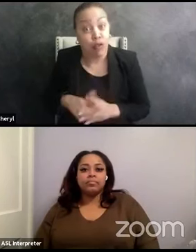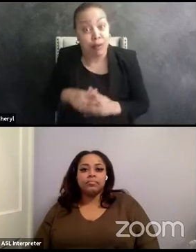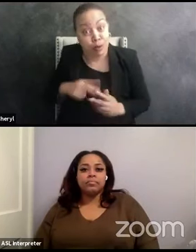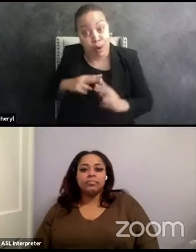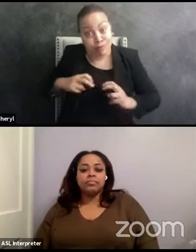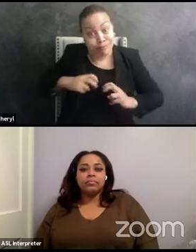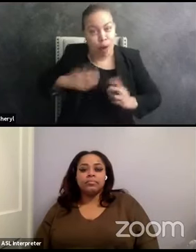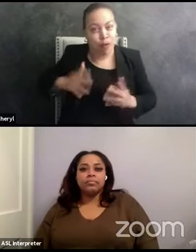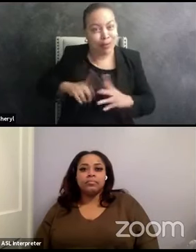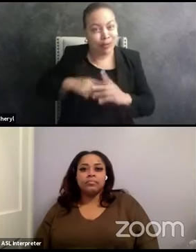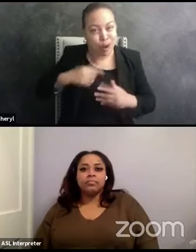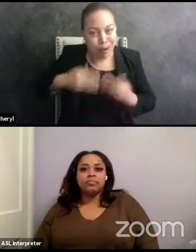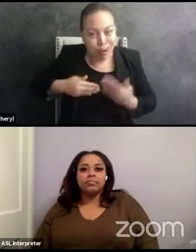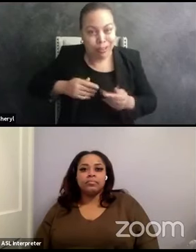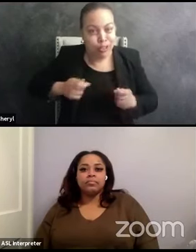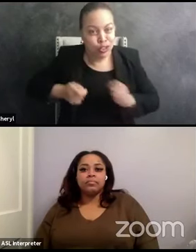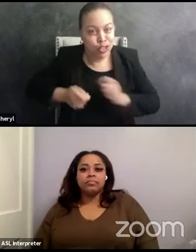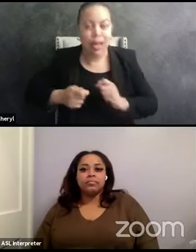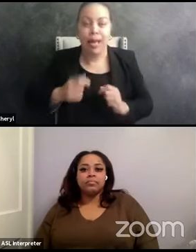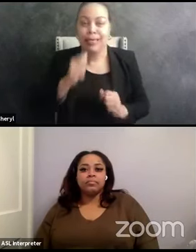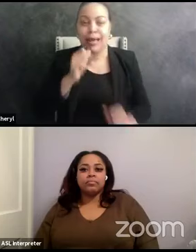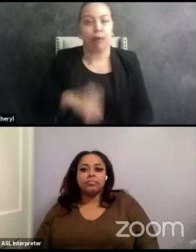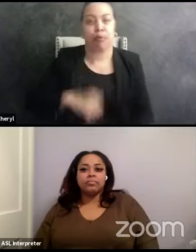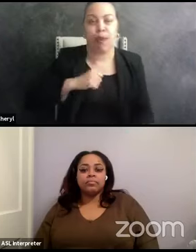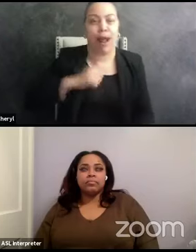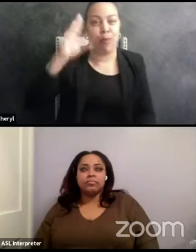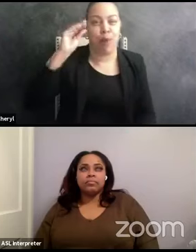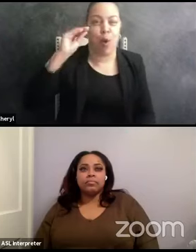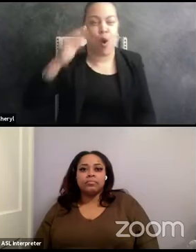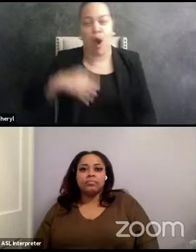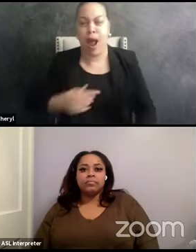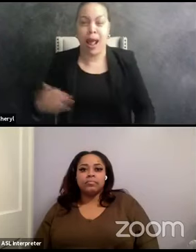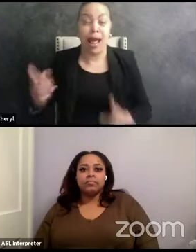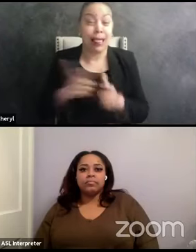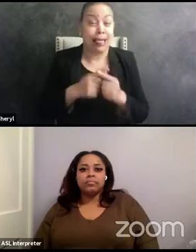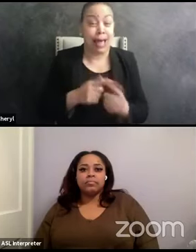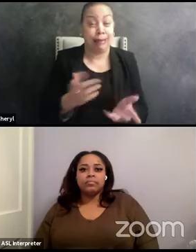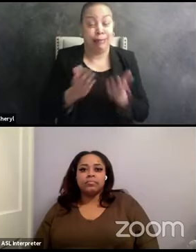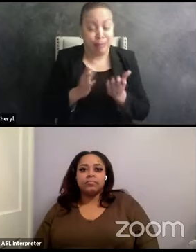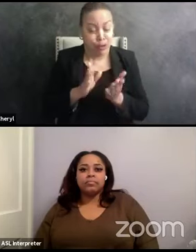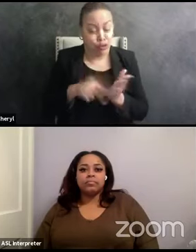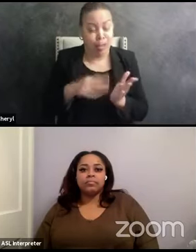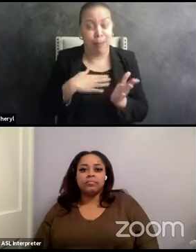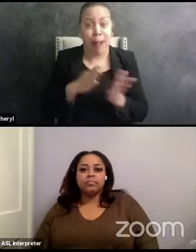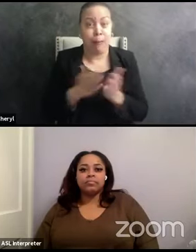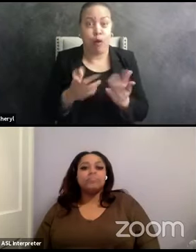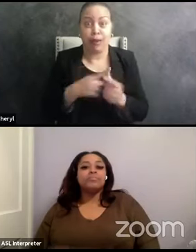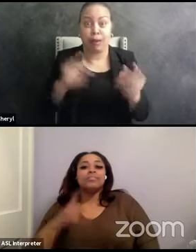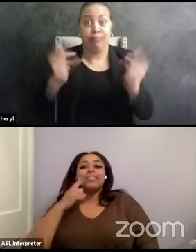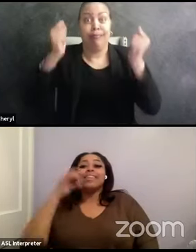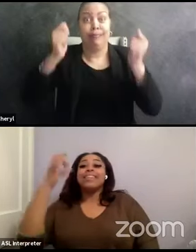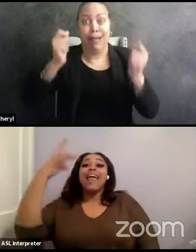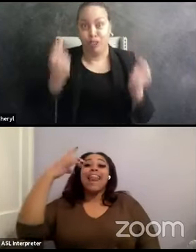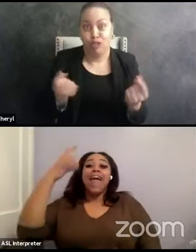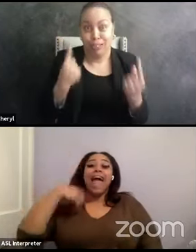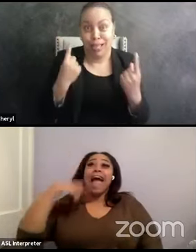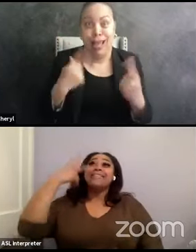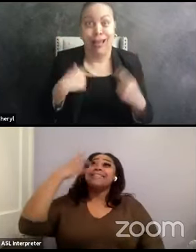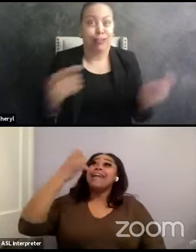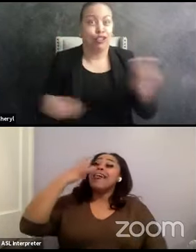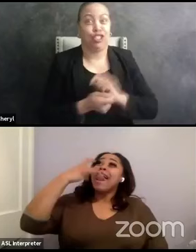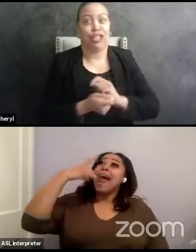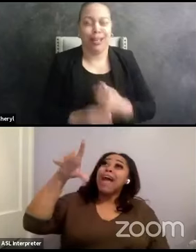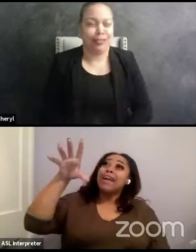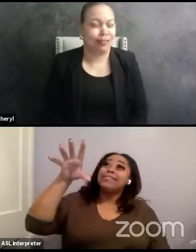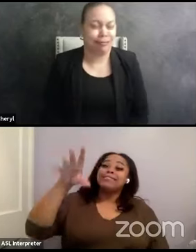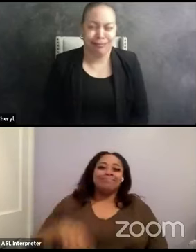just, they weren't like running around being proud boys. Someone handed my book and they were like, oh my God, and I see the that's light. I see the light.